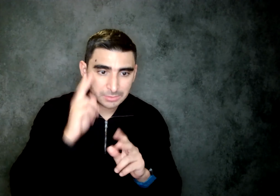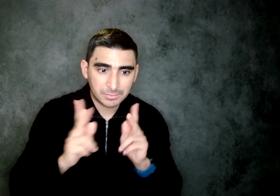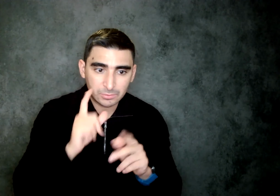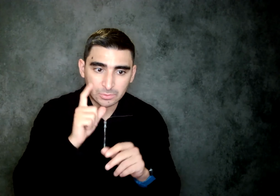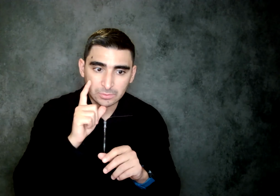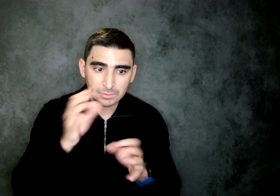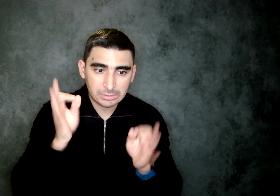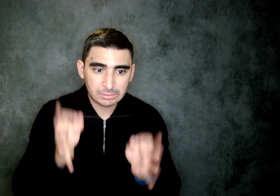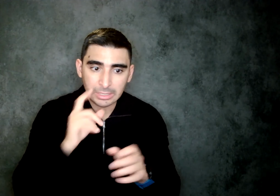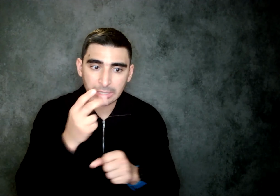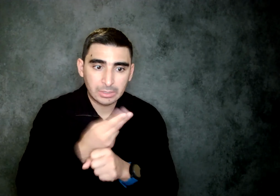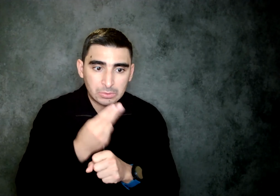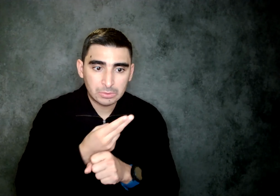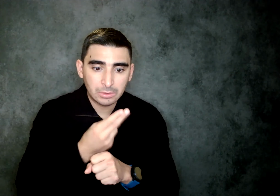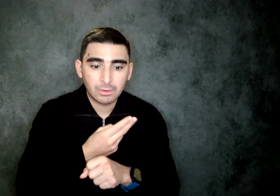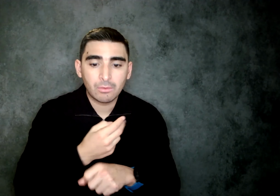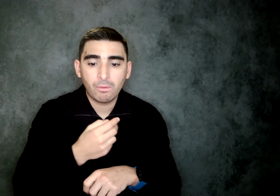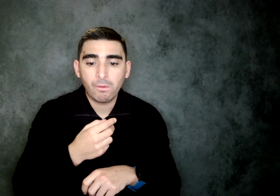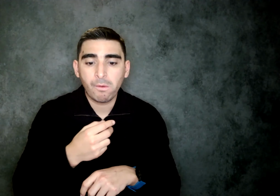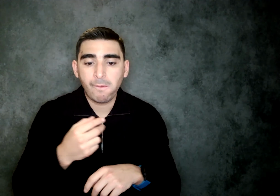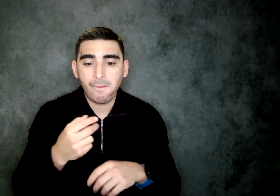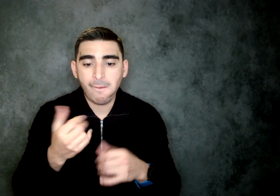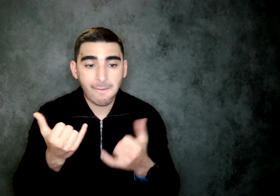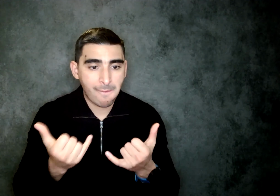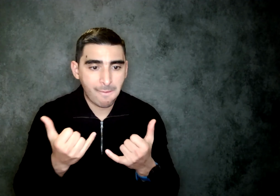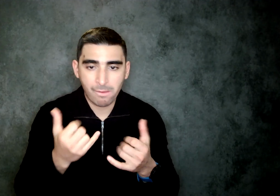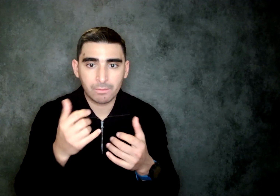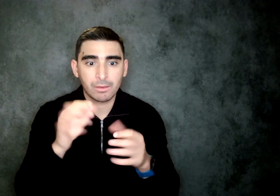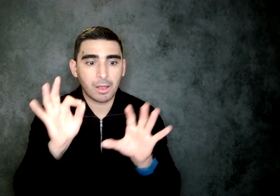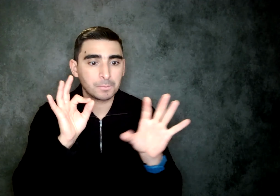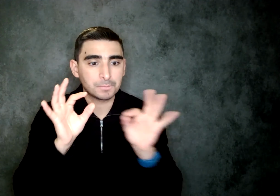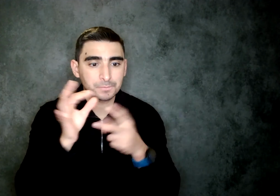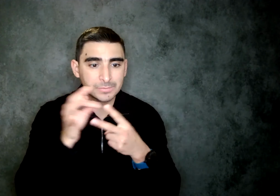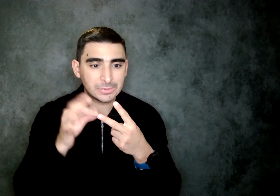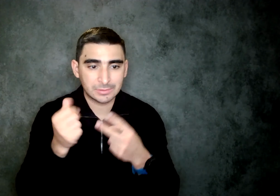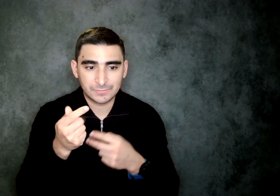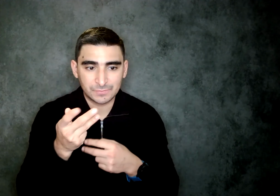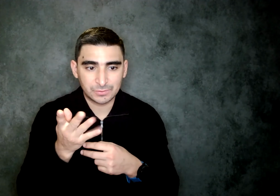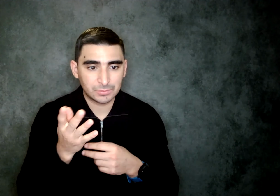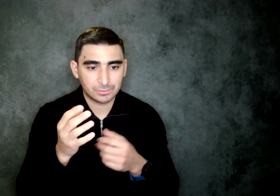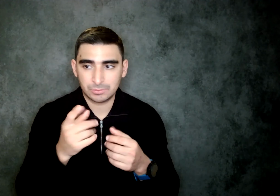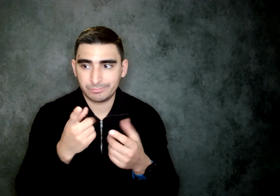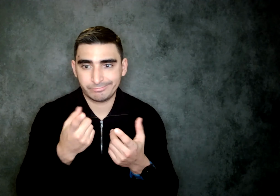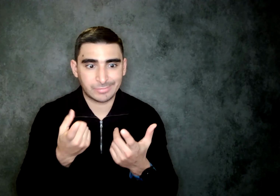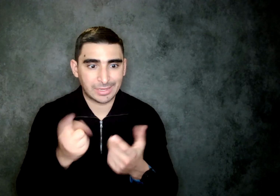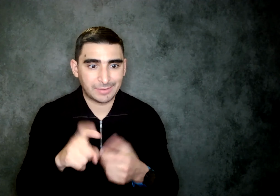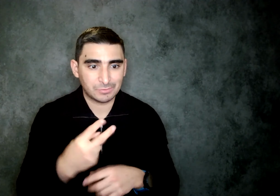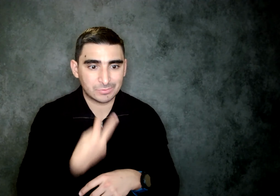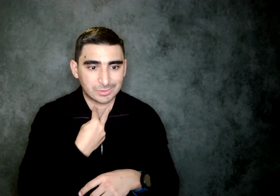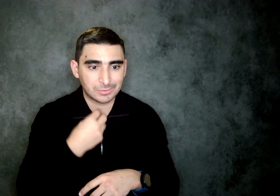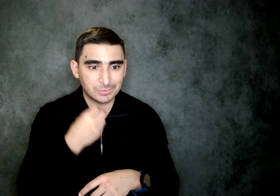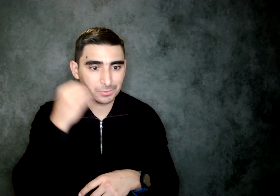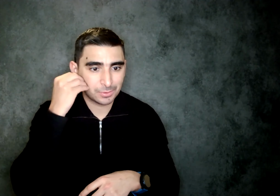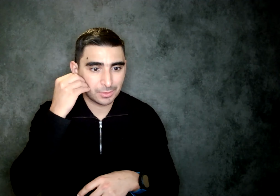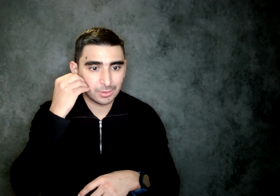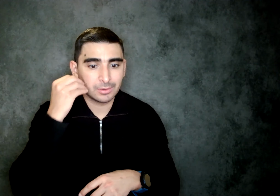with very few accessible transportation options, you're really homebound and stuck in your house. So until